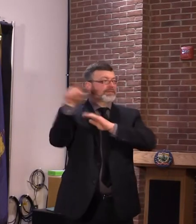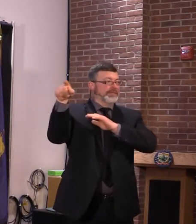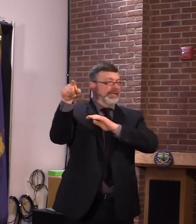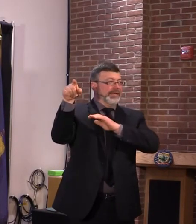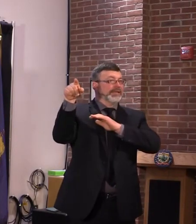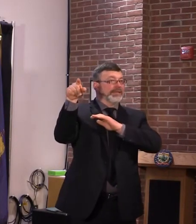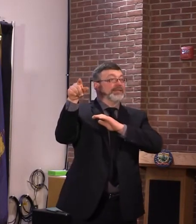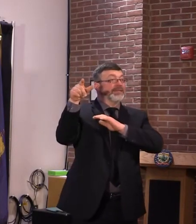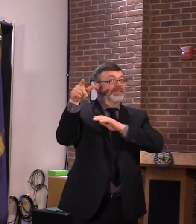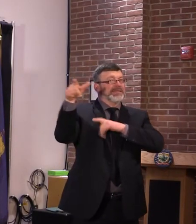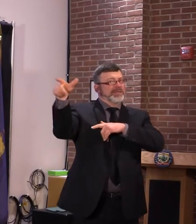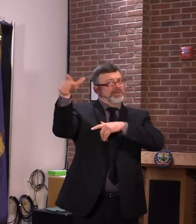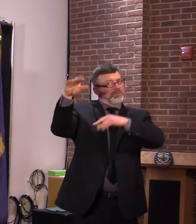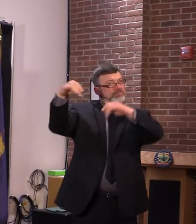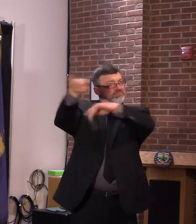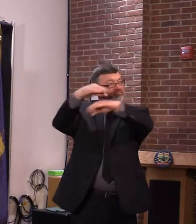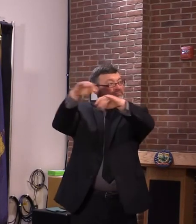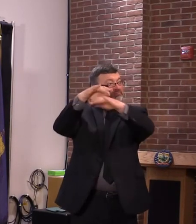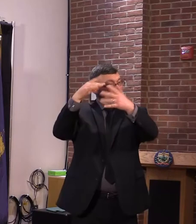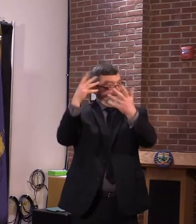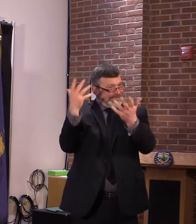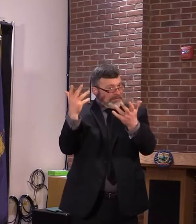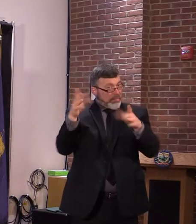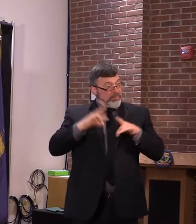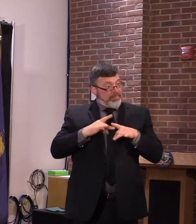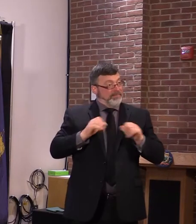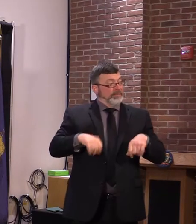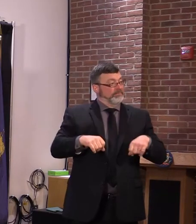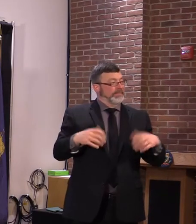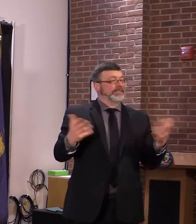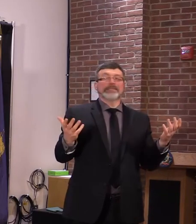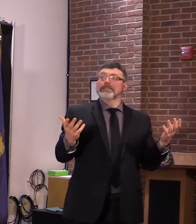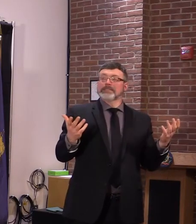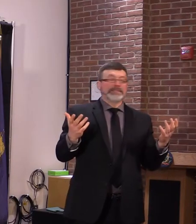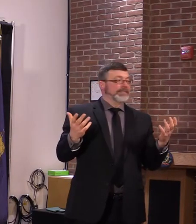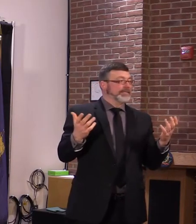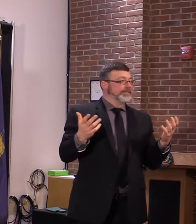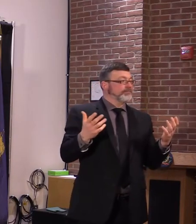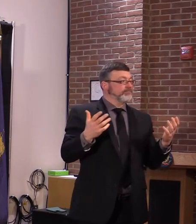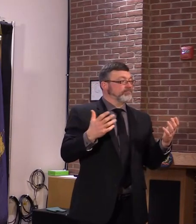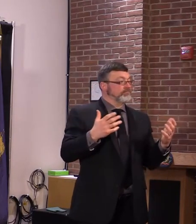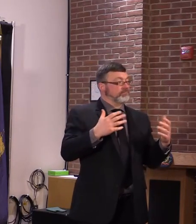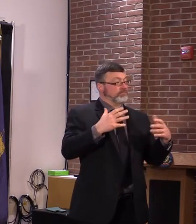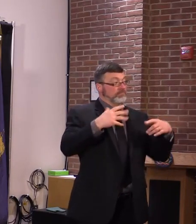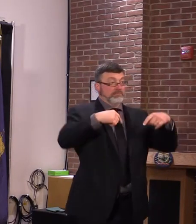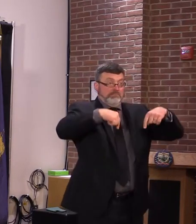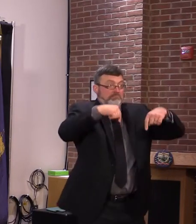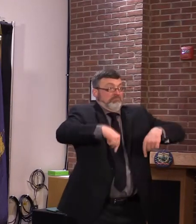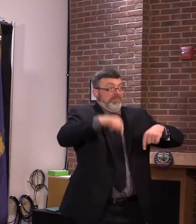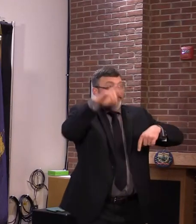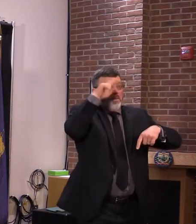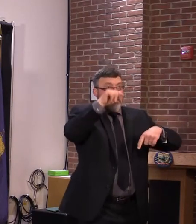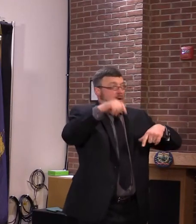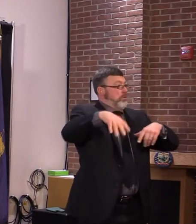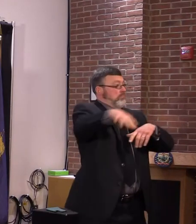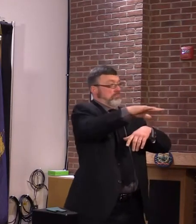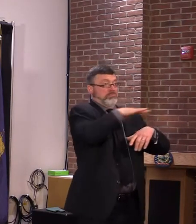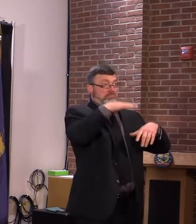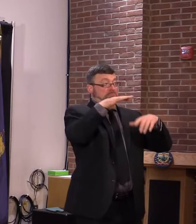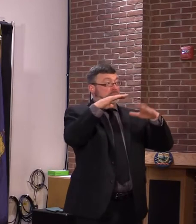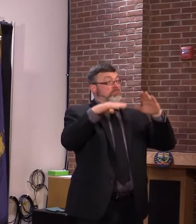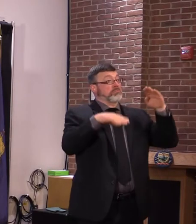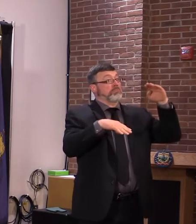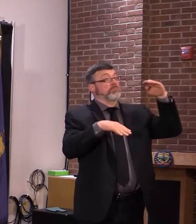of virus going on at a point in time. So it's one thing to see our numbers come down and to see the national numbers curving in the